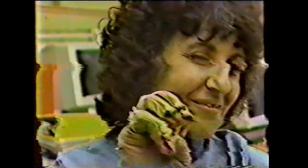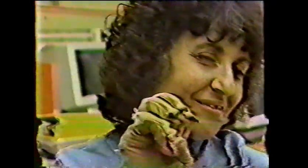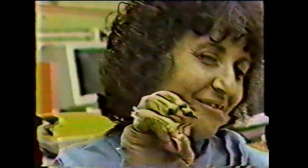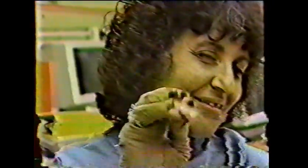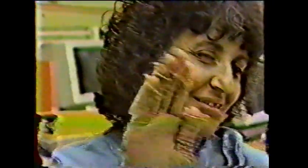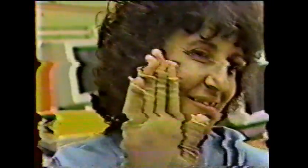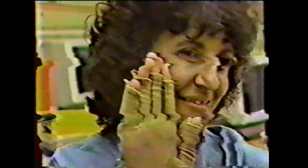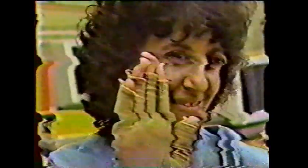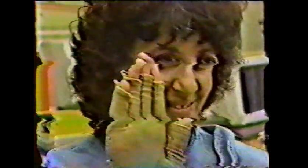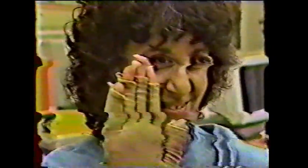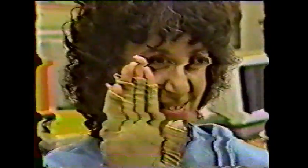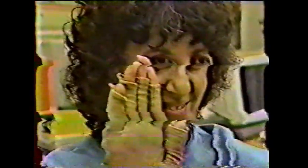synthesizer. Fine.